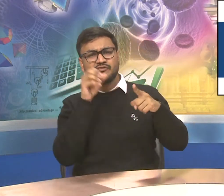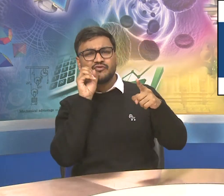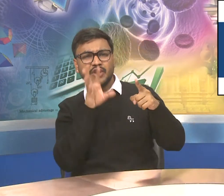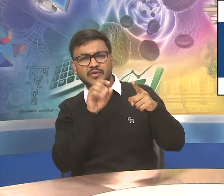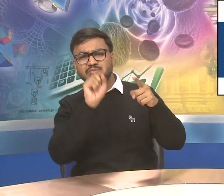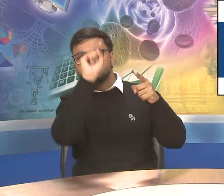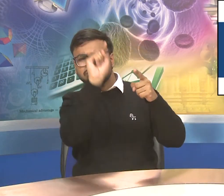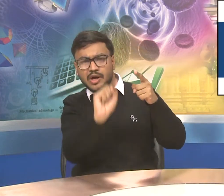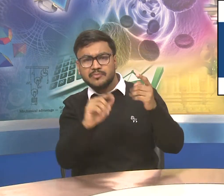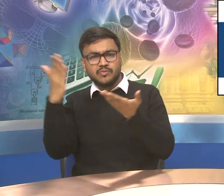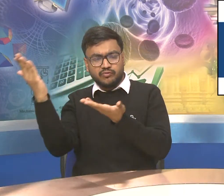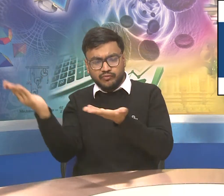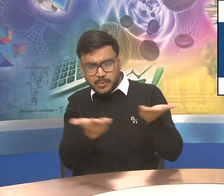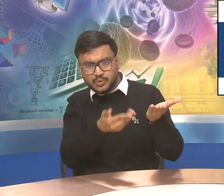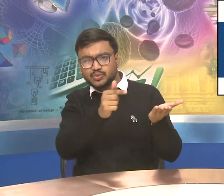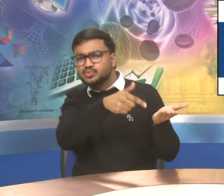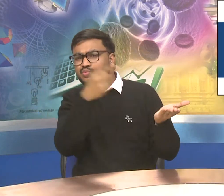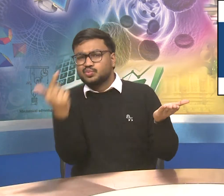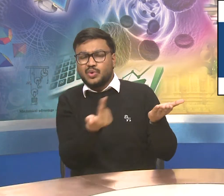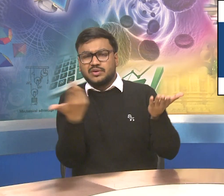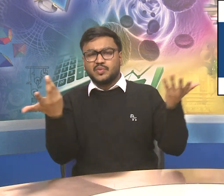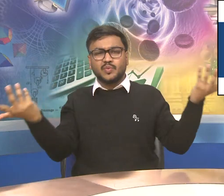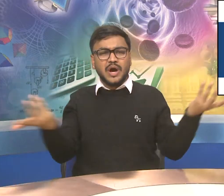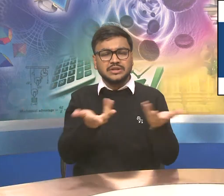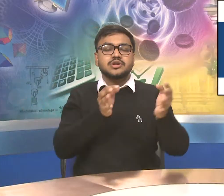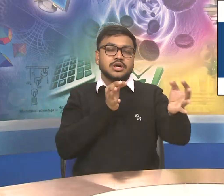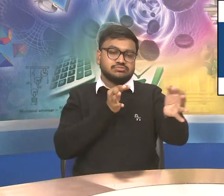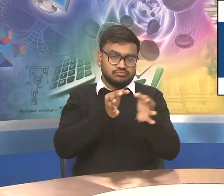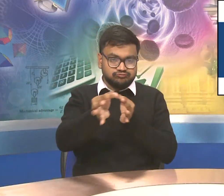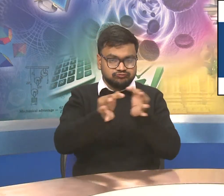Library and Information Services for the users.